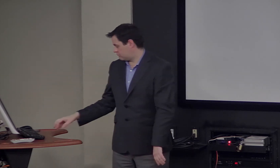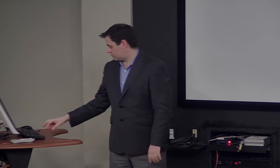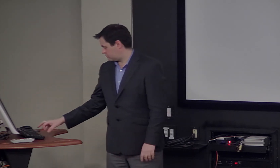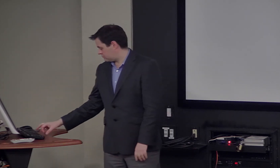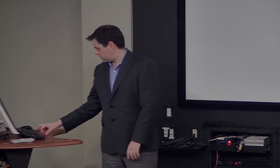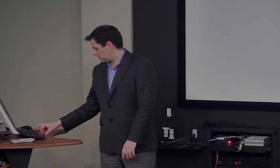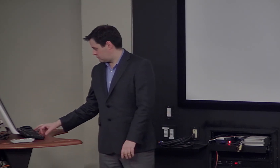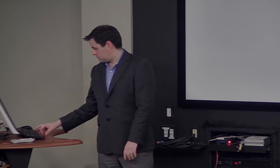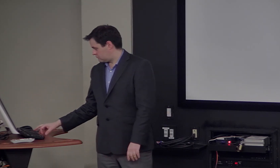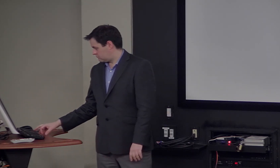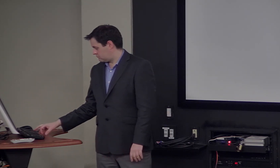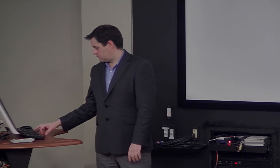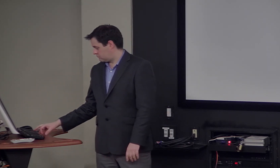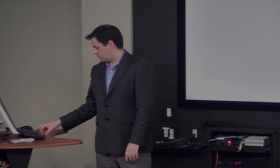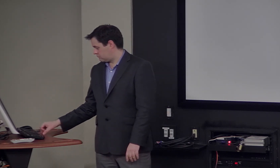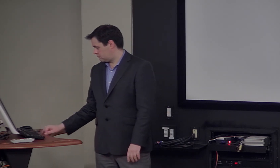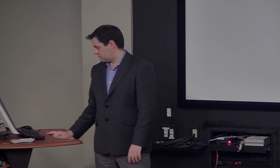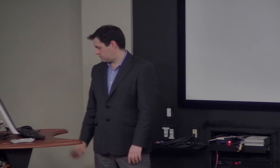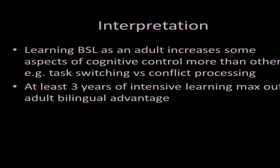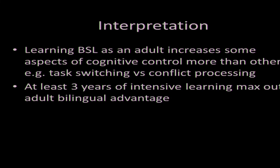it seems as if that's related to their learning BSL.